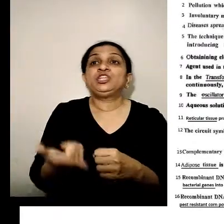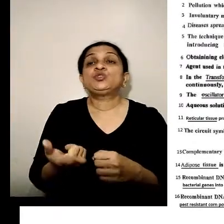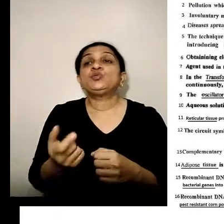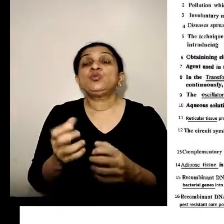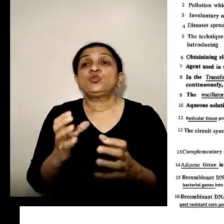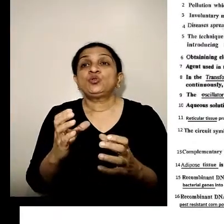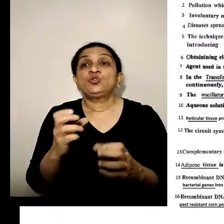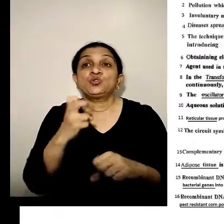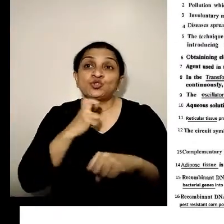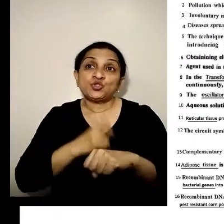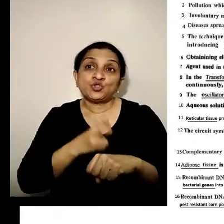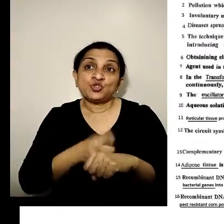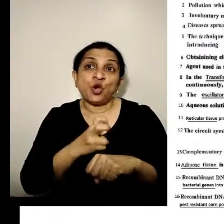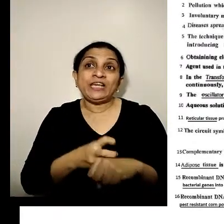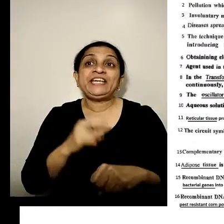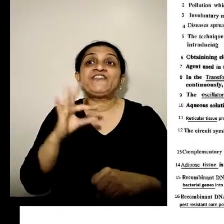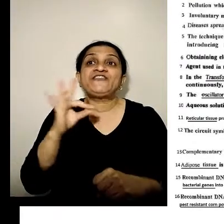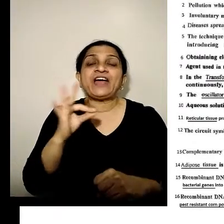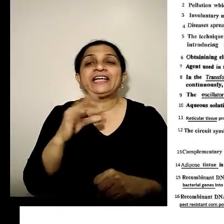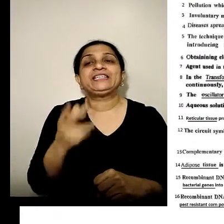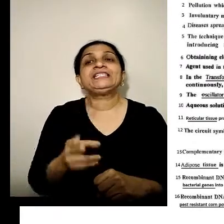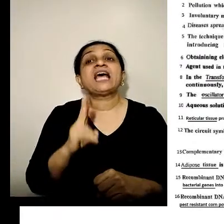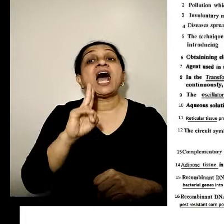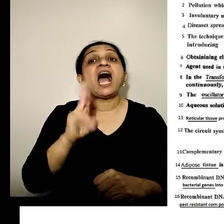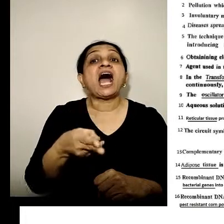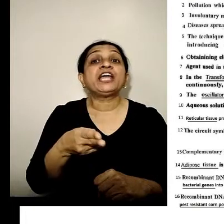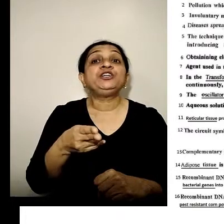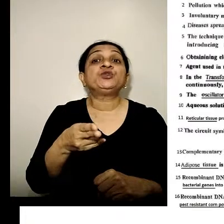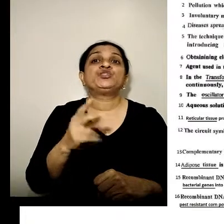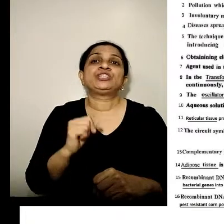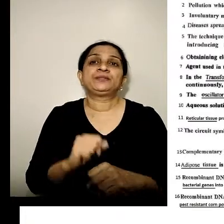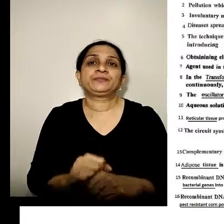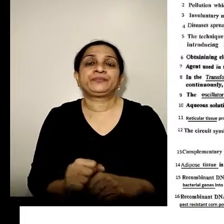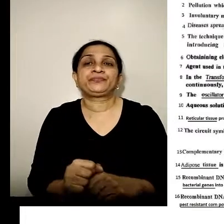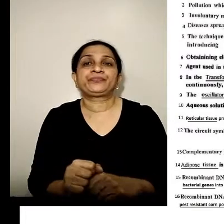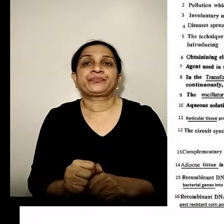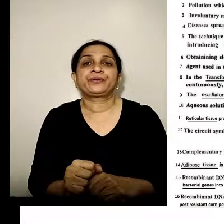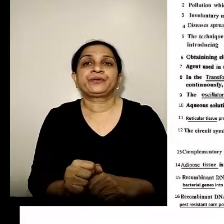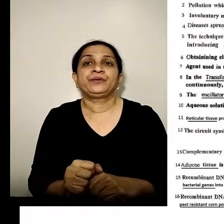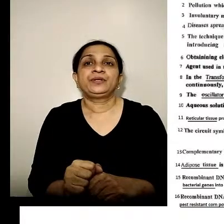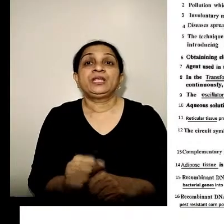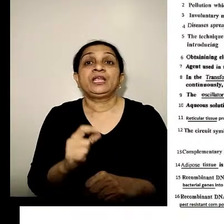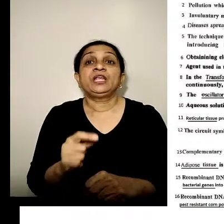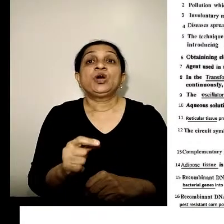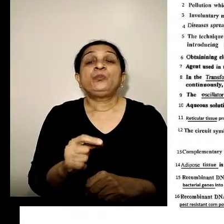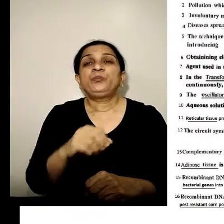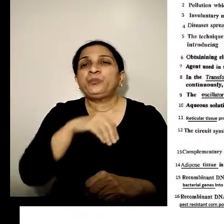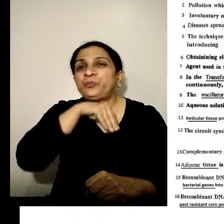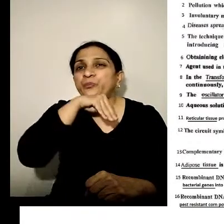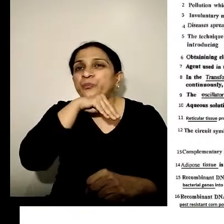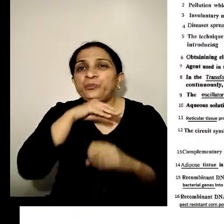oil into solid fat is hydrogen.